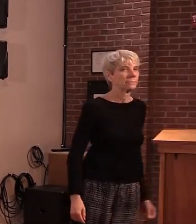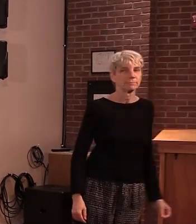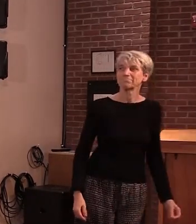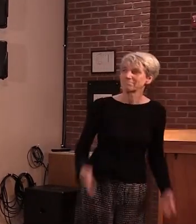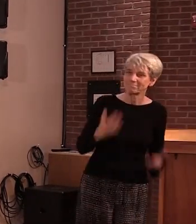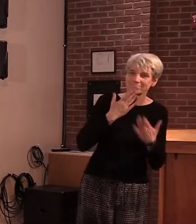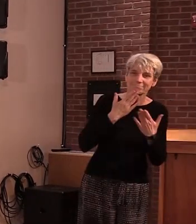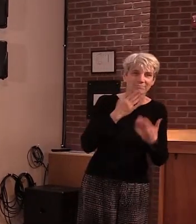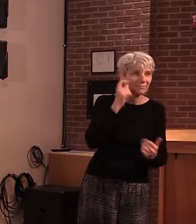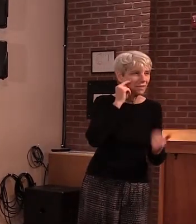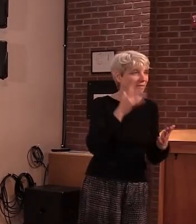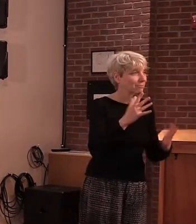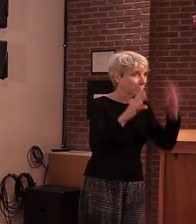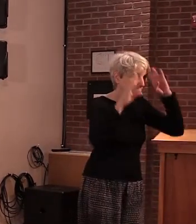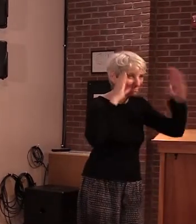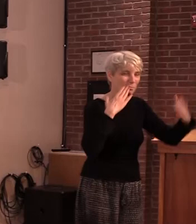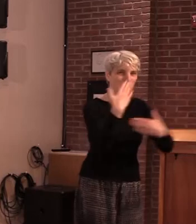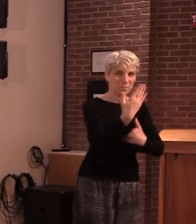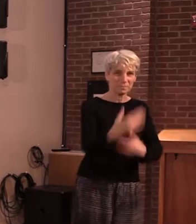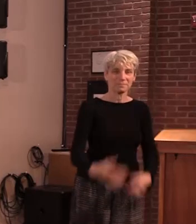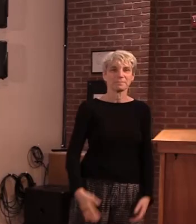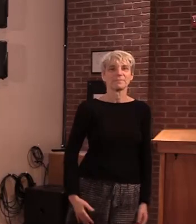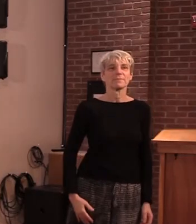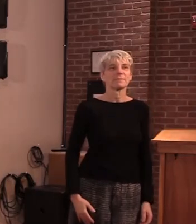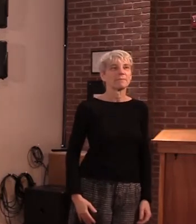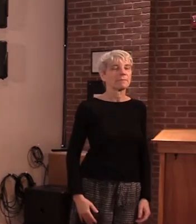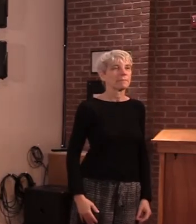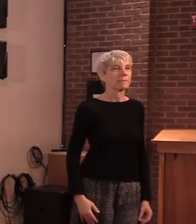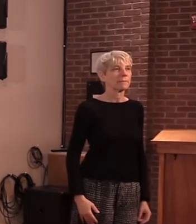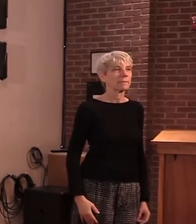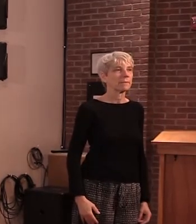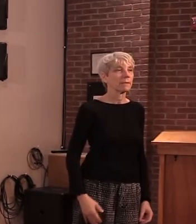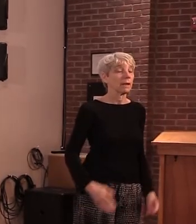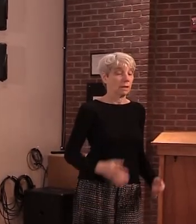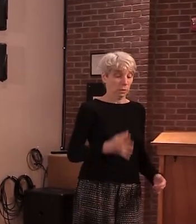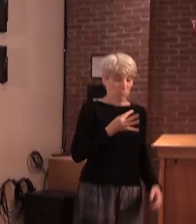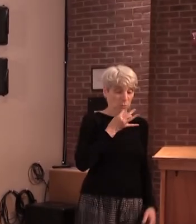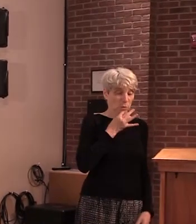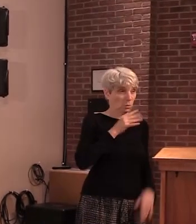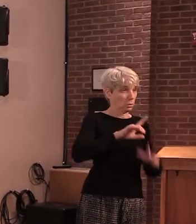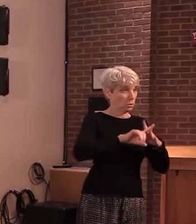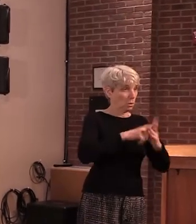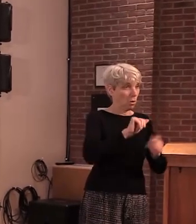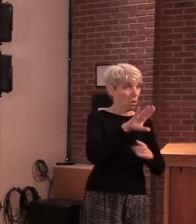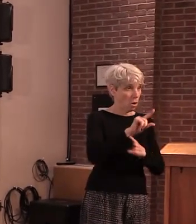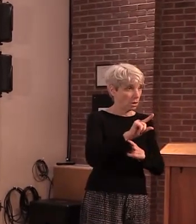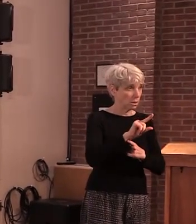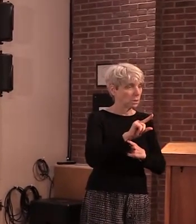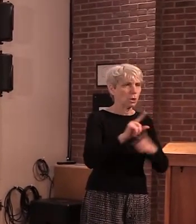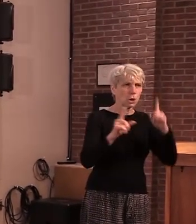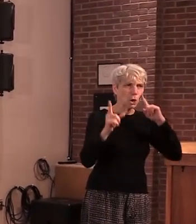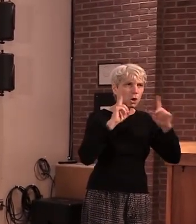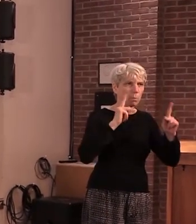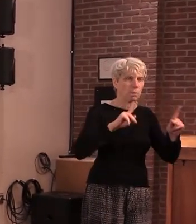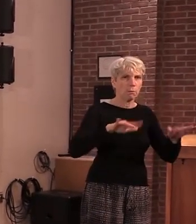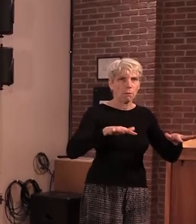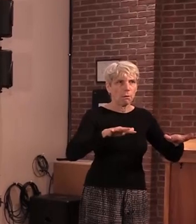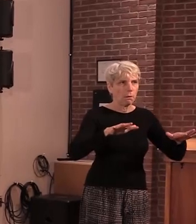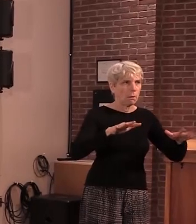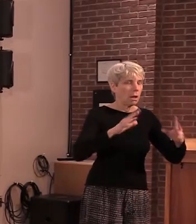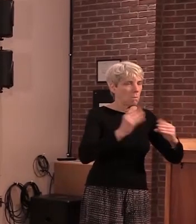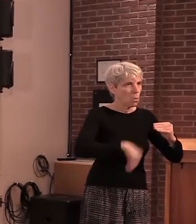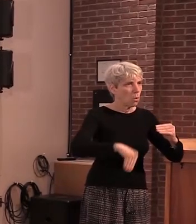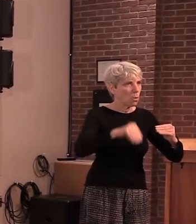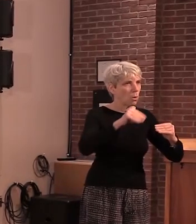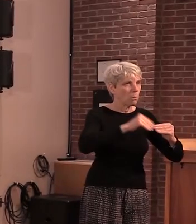Thank you, Governor. Good morning. Coming into August, the anxiety levels around reopening schools have increased as